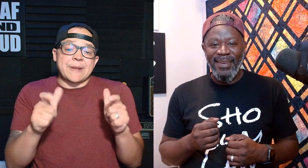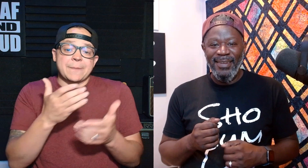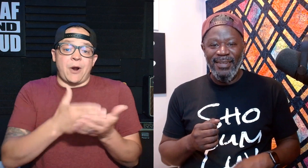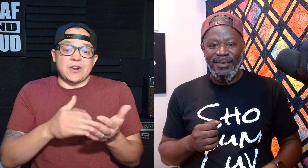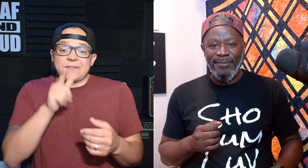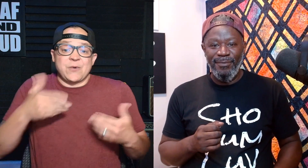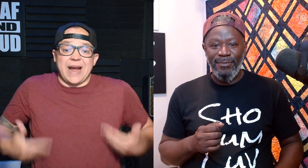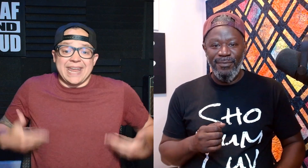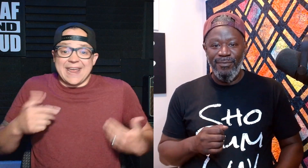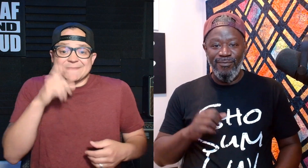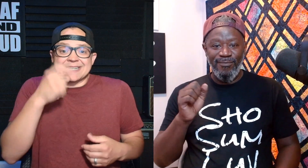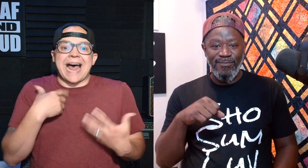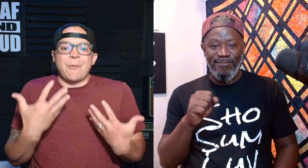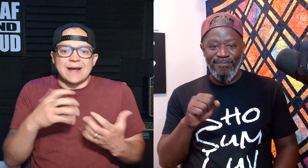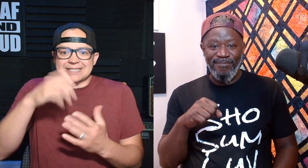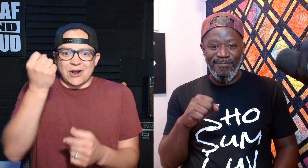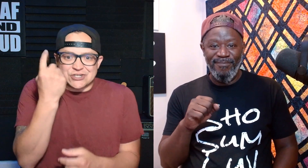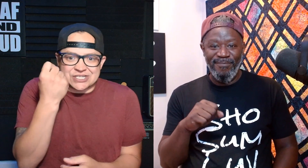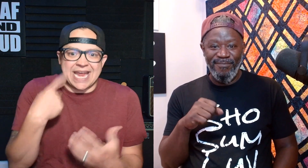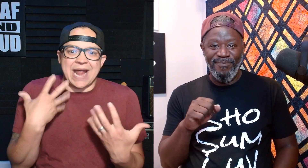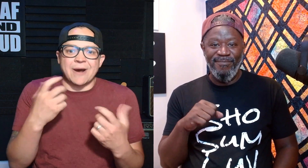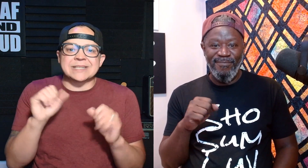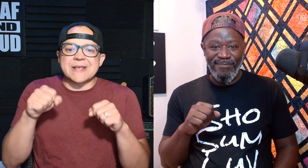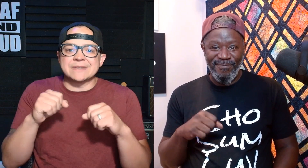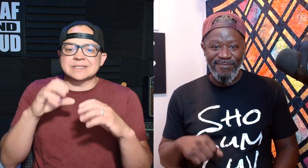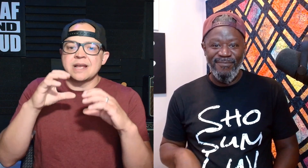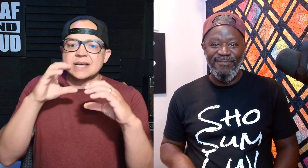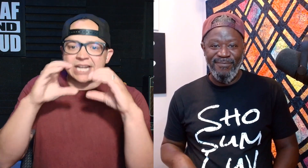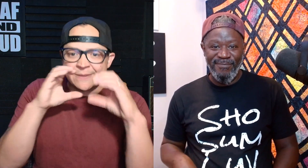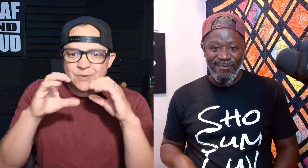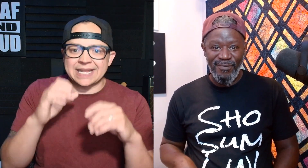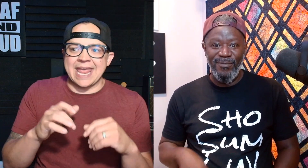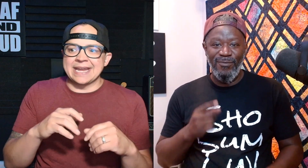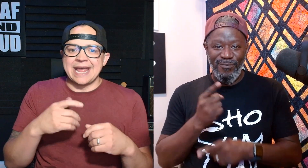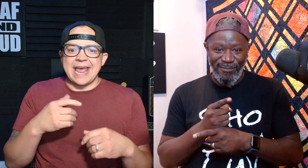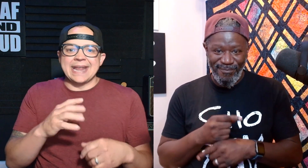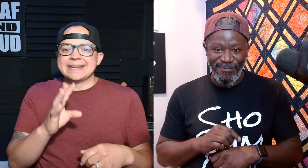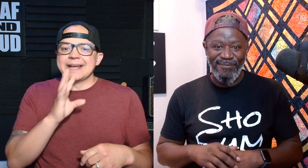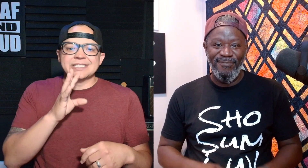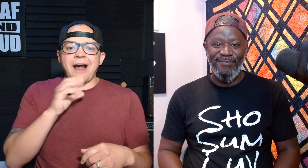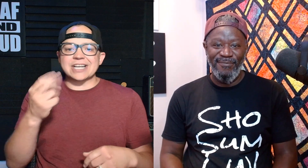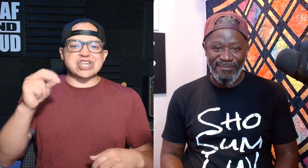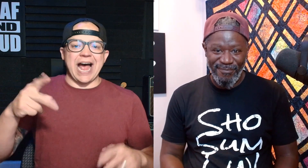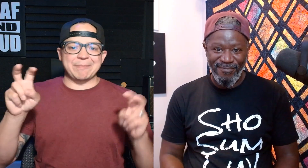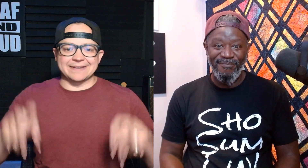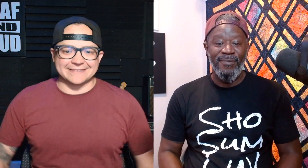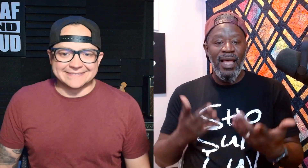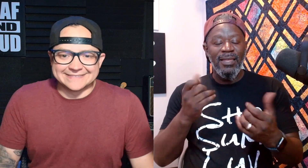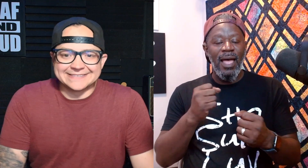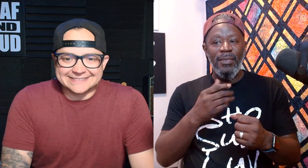it's a big part of who I am, because I want to understand. I want to be able to communicate and talk